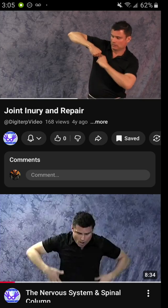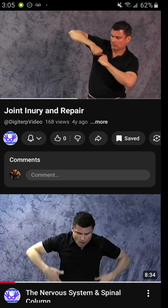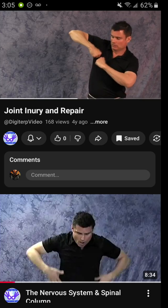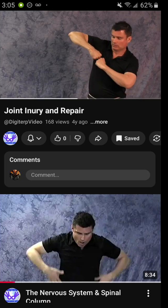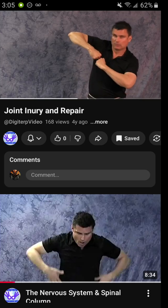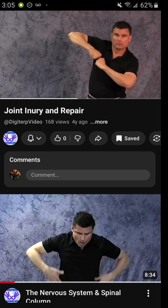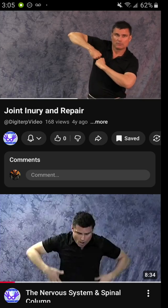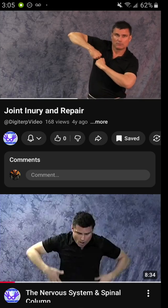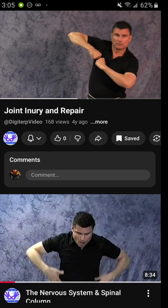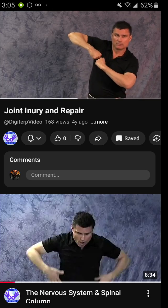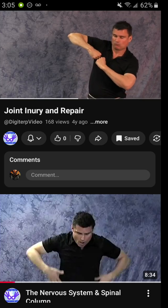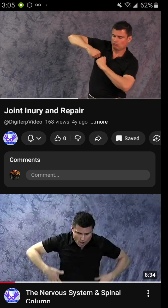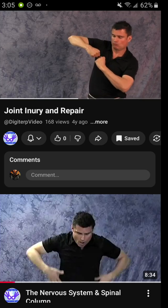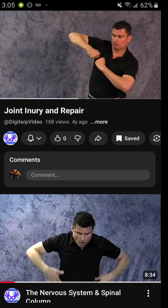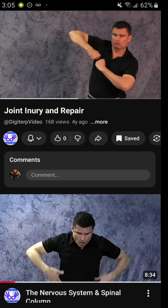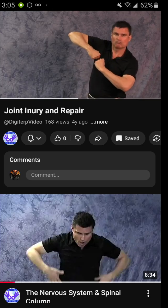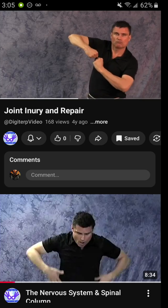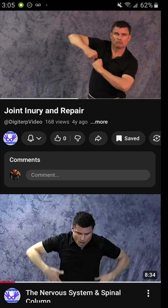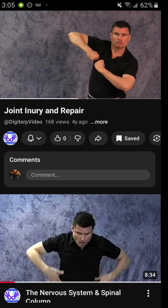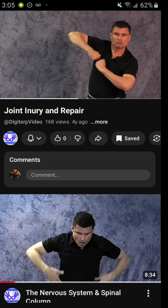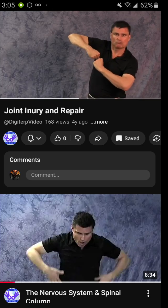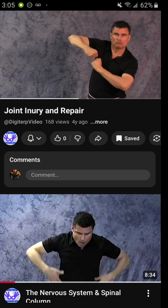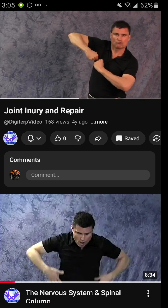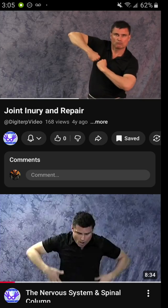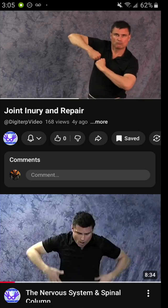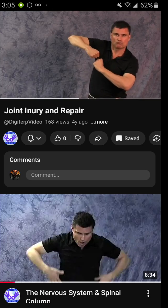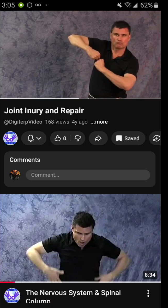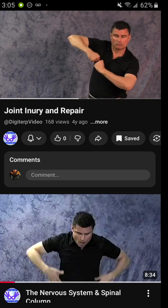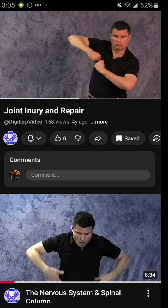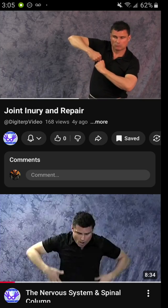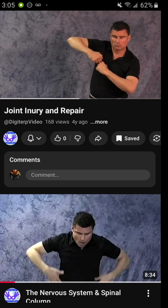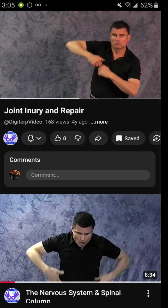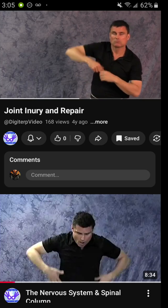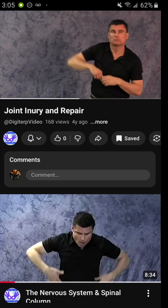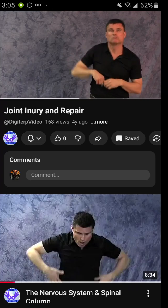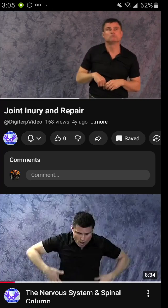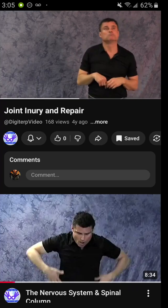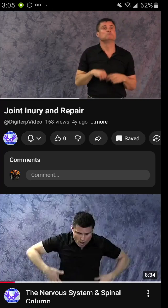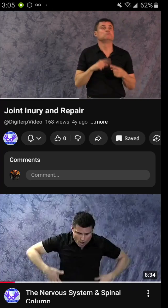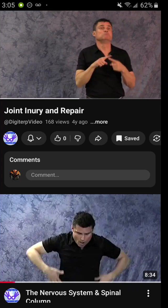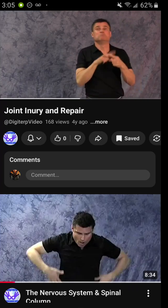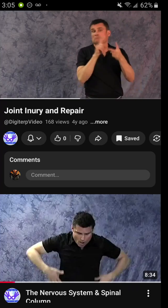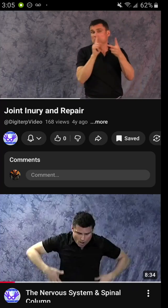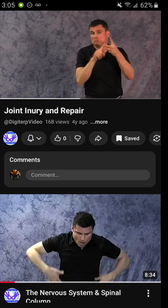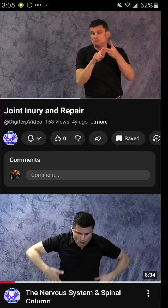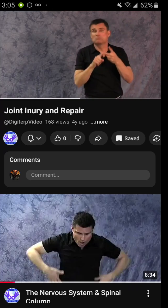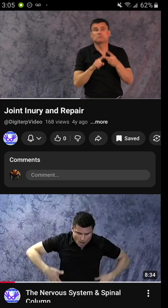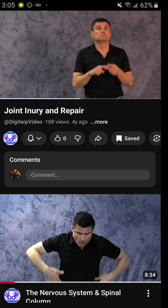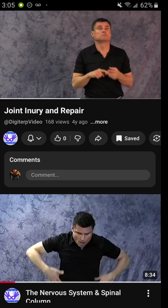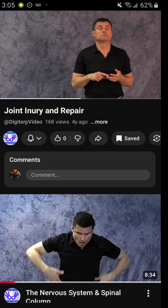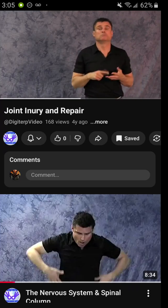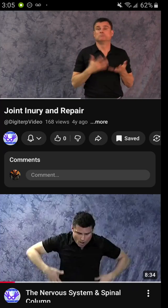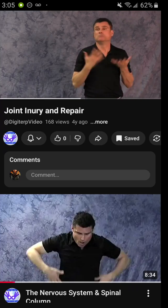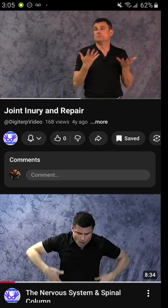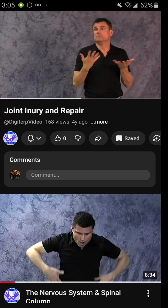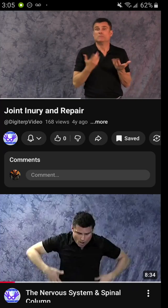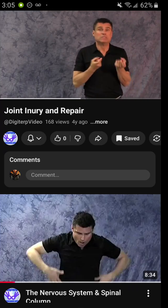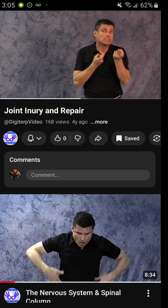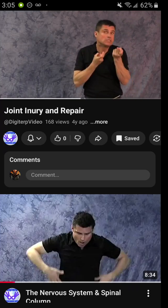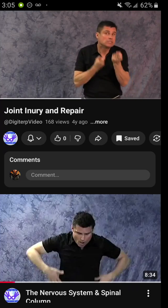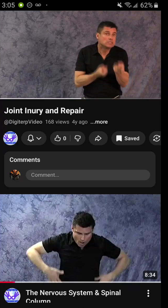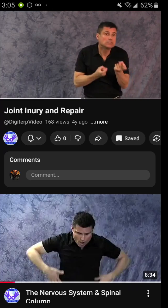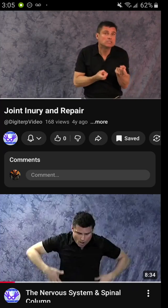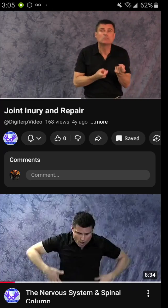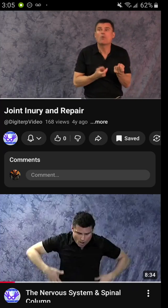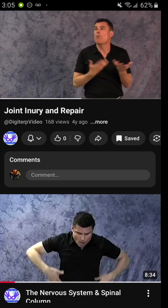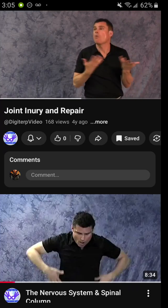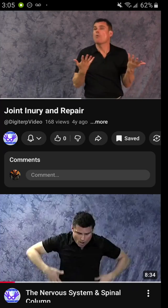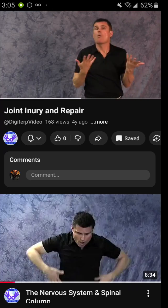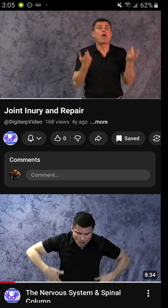the conjoining part of the joint,